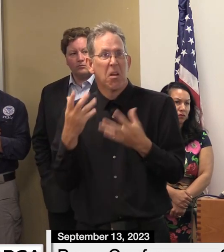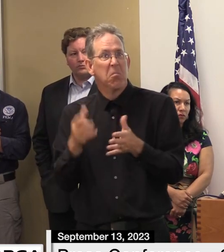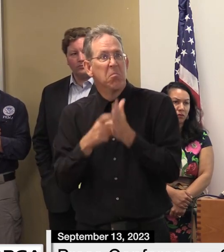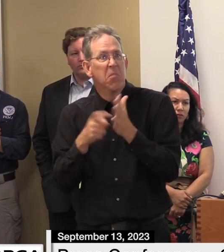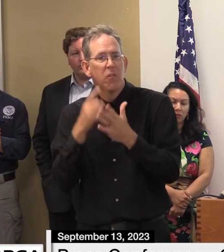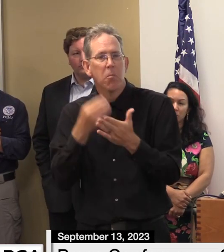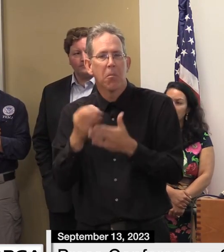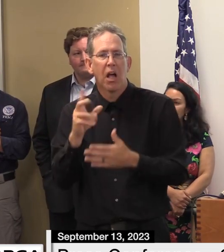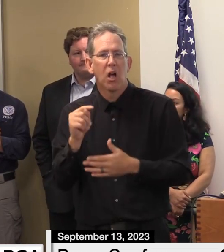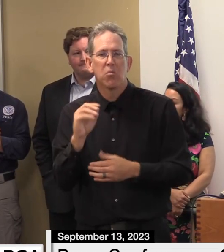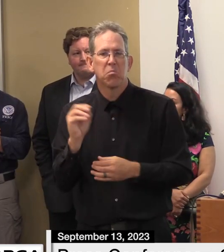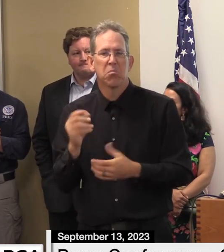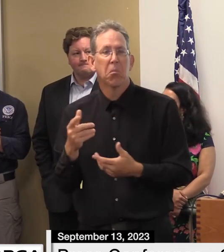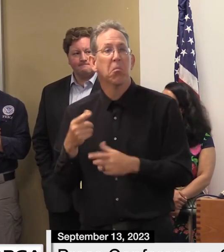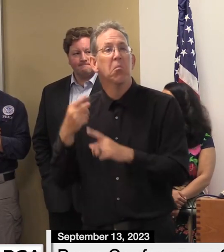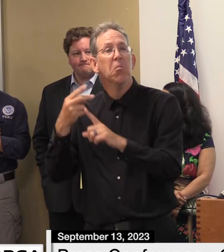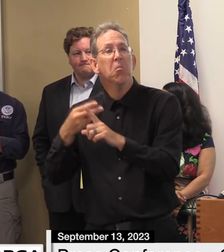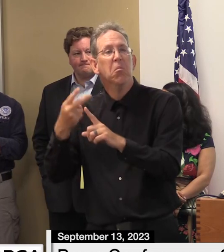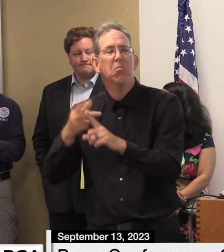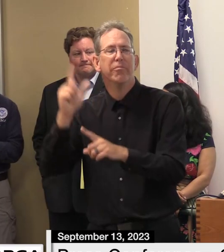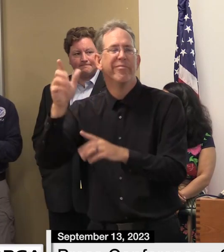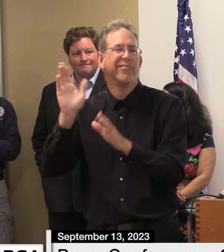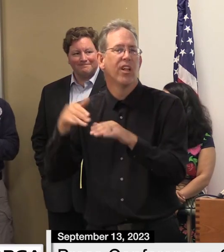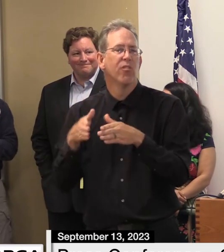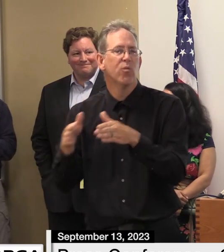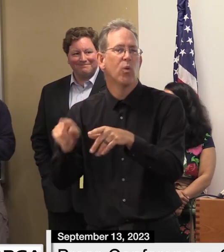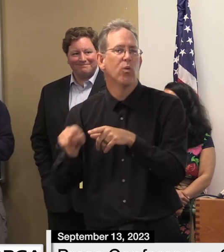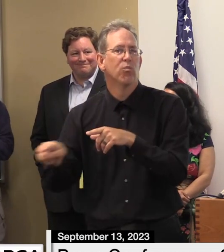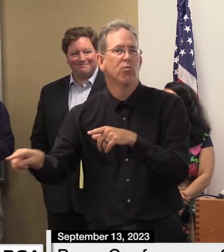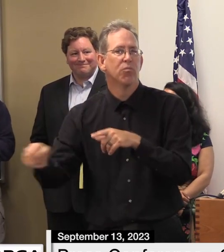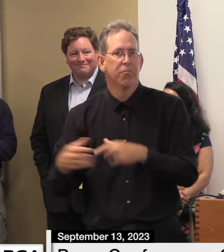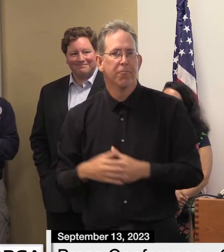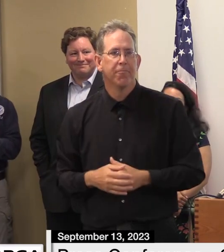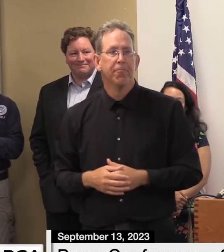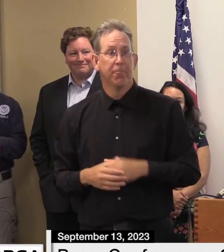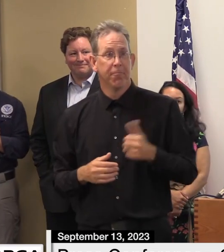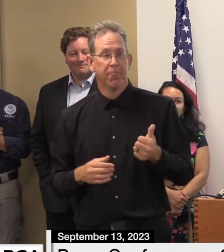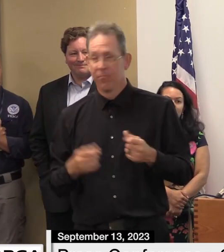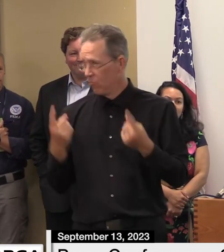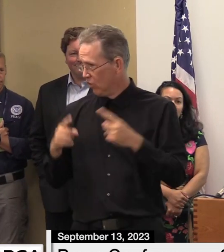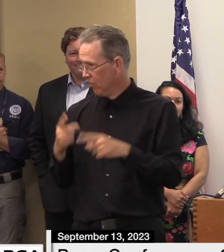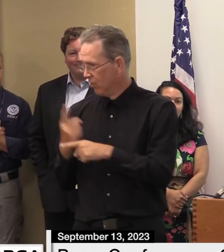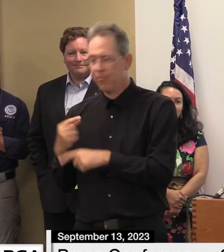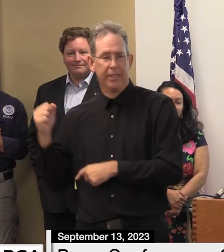months ahead. Is that? Yes, sir. Hold true? Okay.